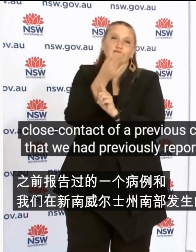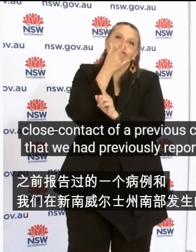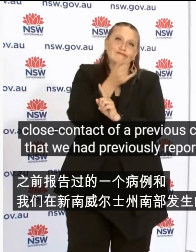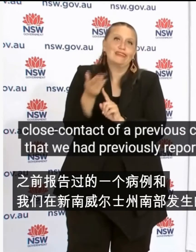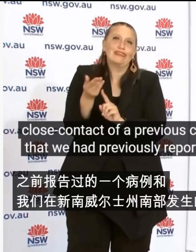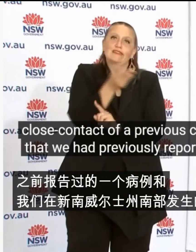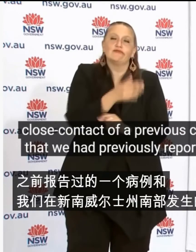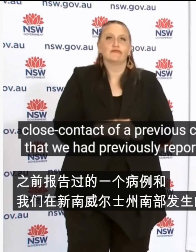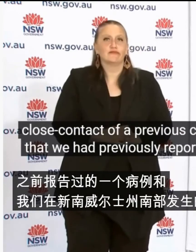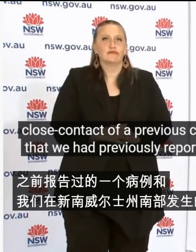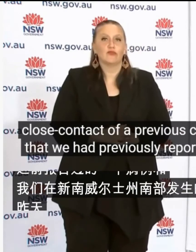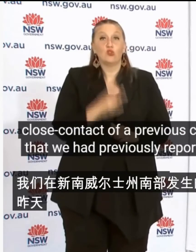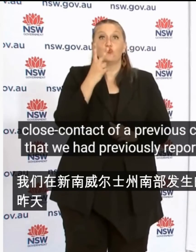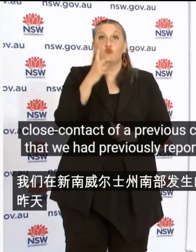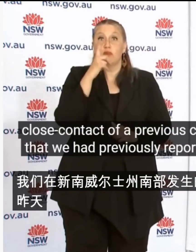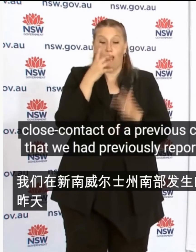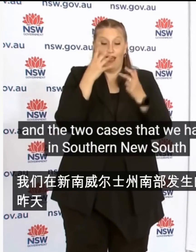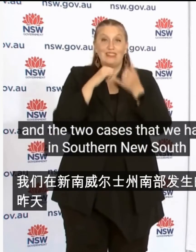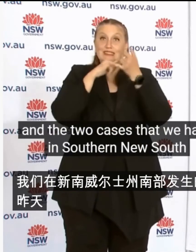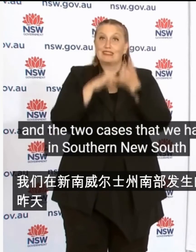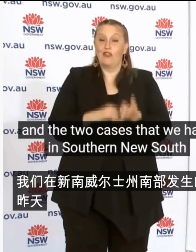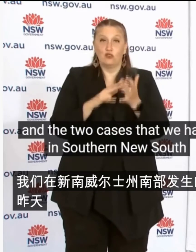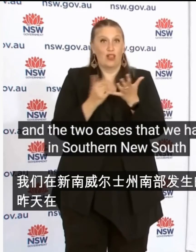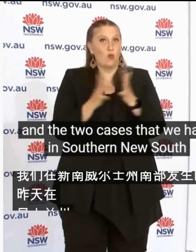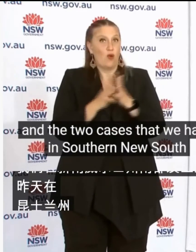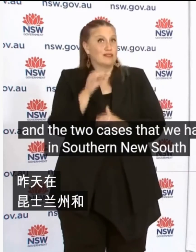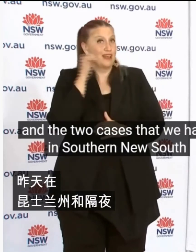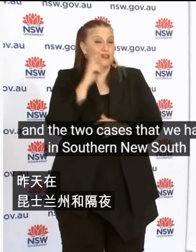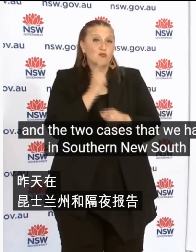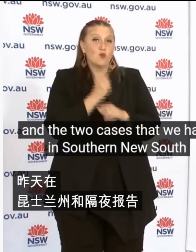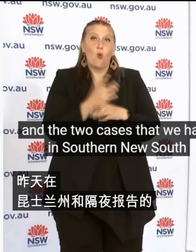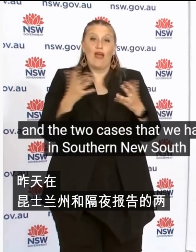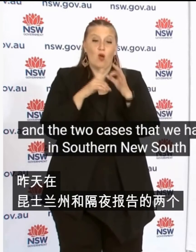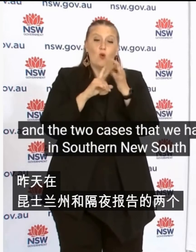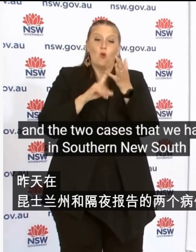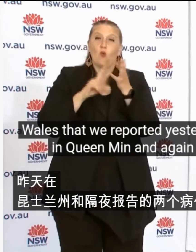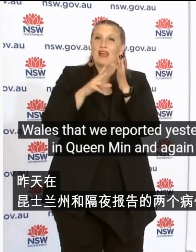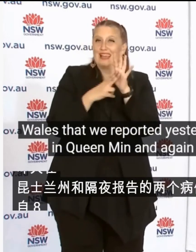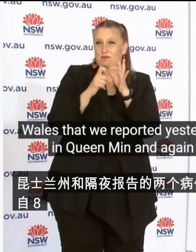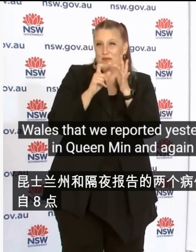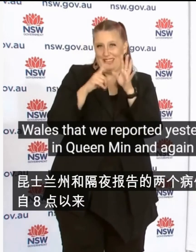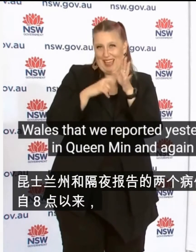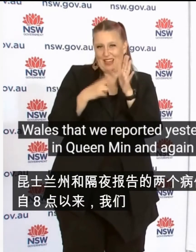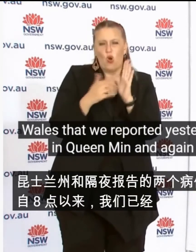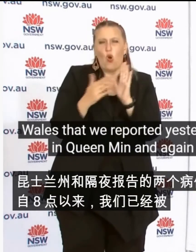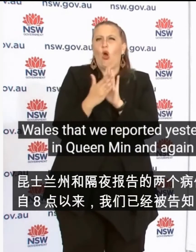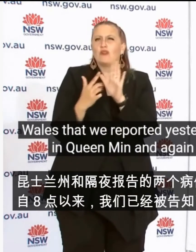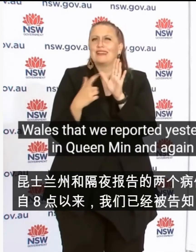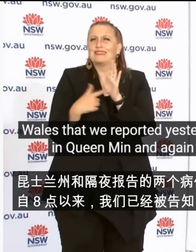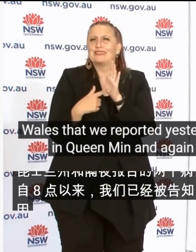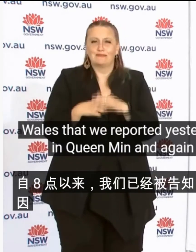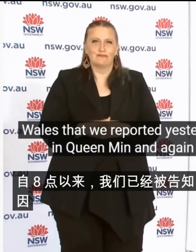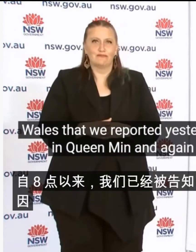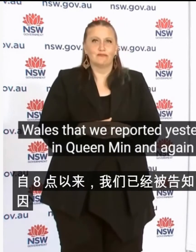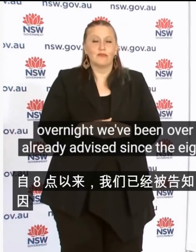cases that we have in southern New South Wales that were reported yesterday in Queanbeyan. And again, overnight, we've been already advised